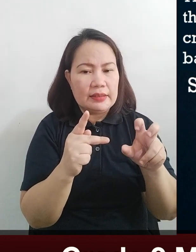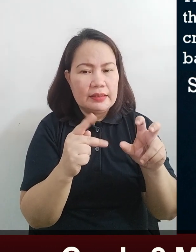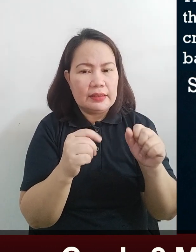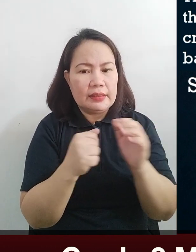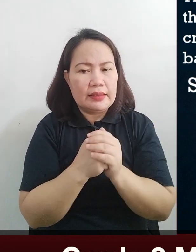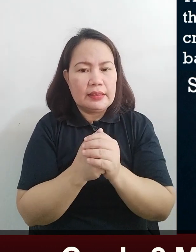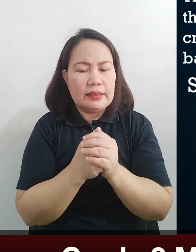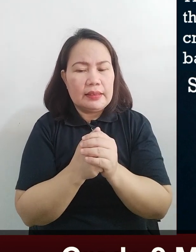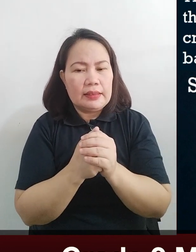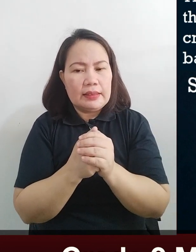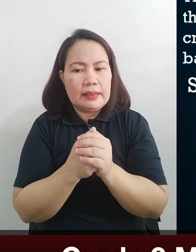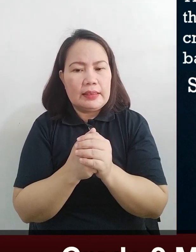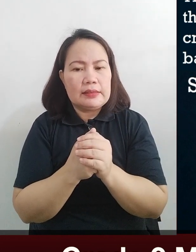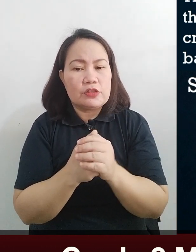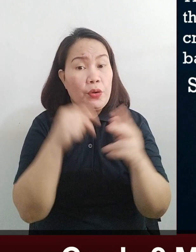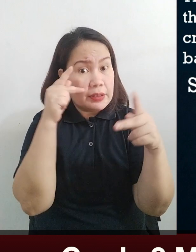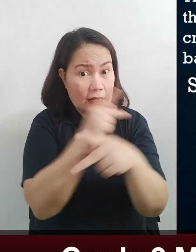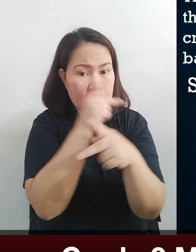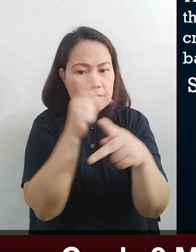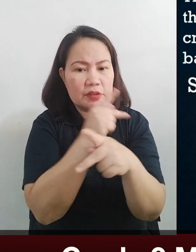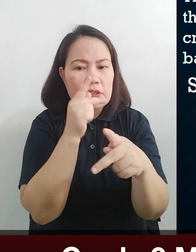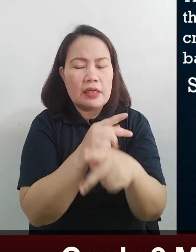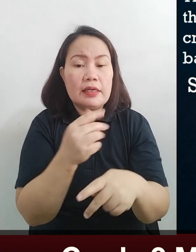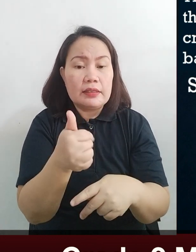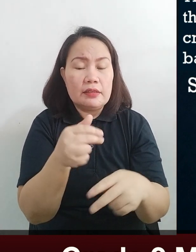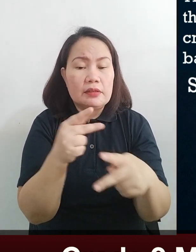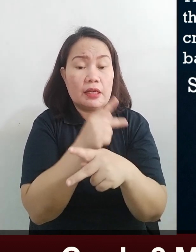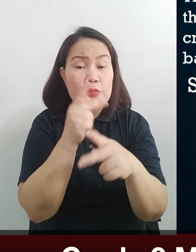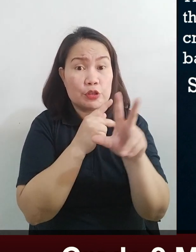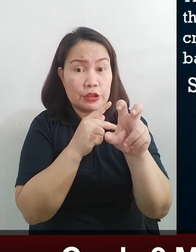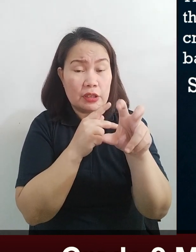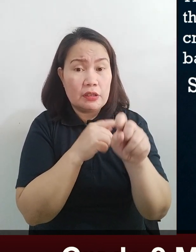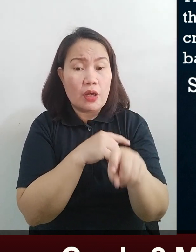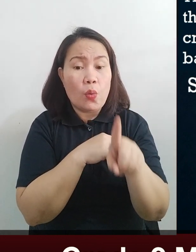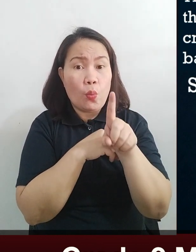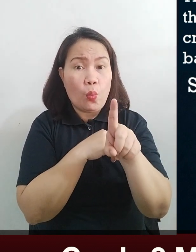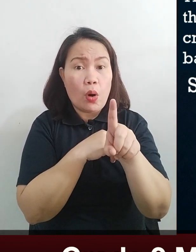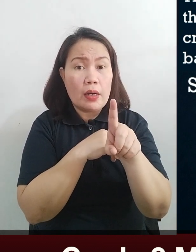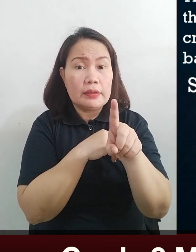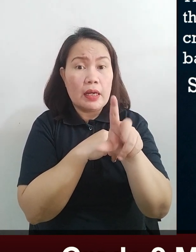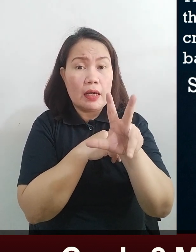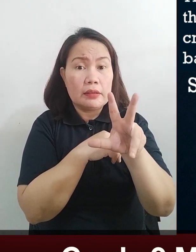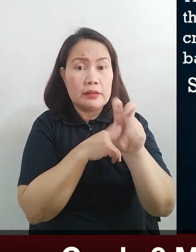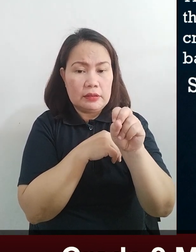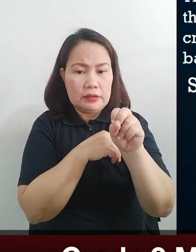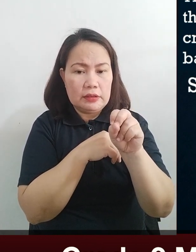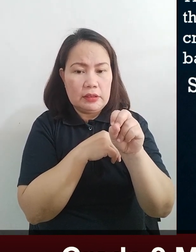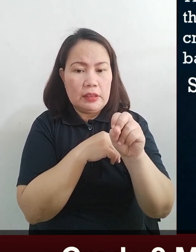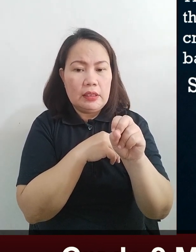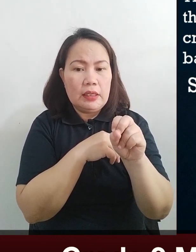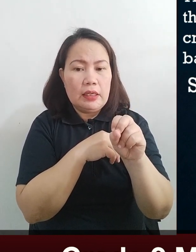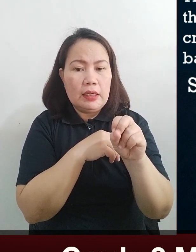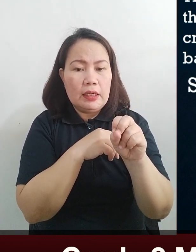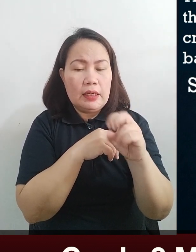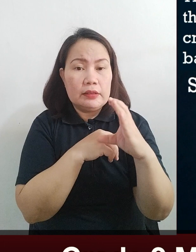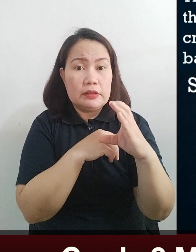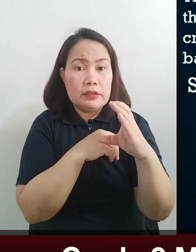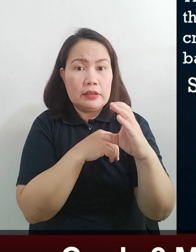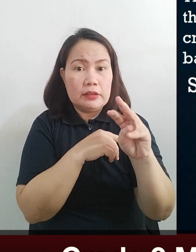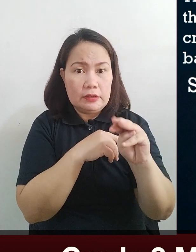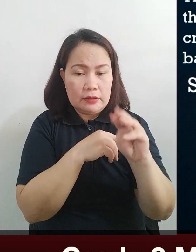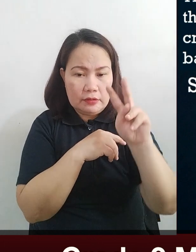H natin is, or yung altitude natin is 13 centimeter. So, 10 times 13, that is 130